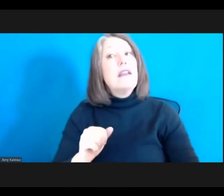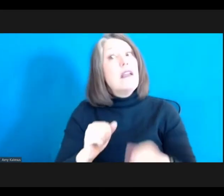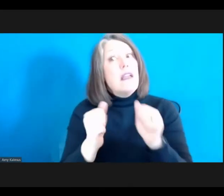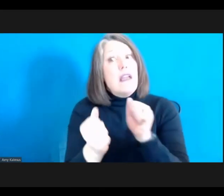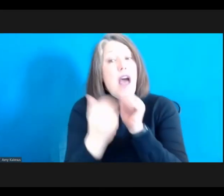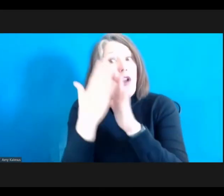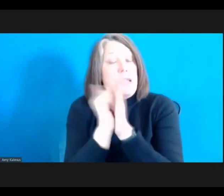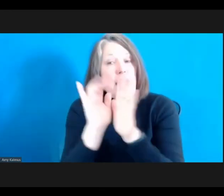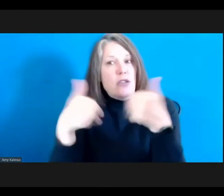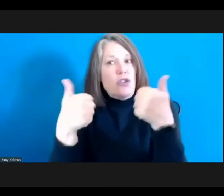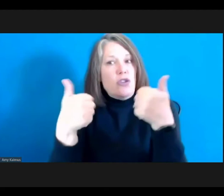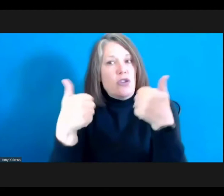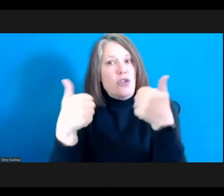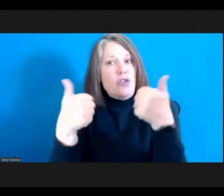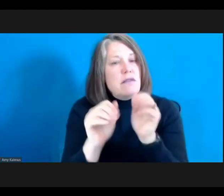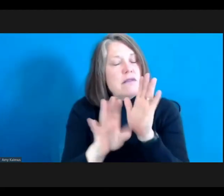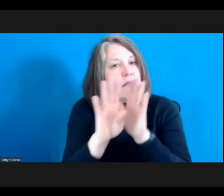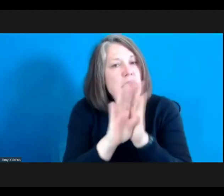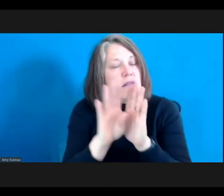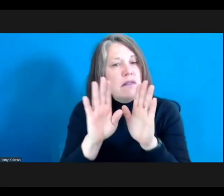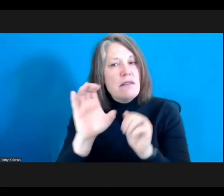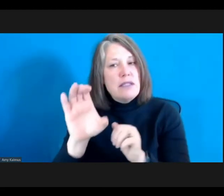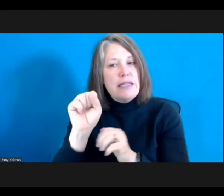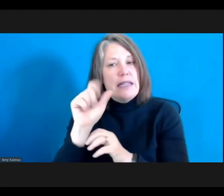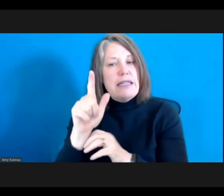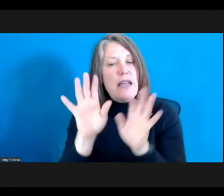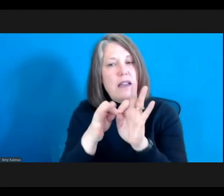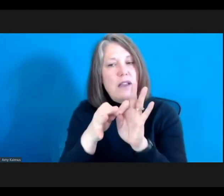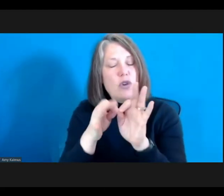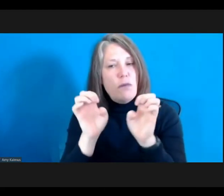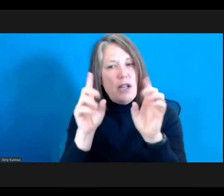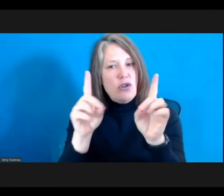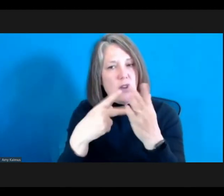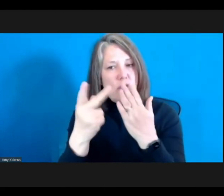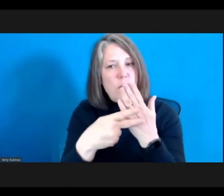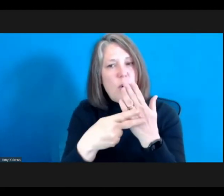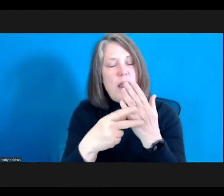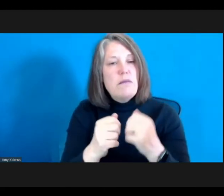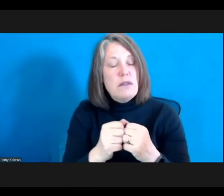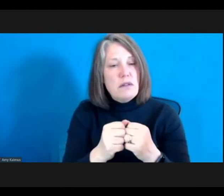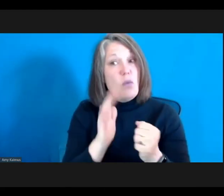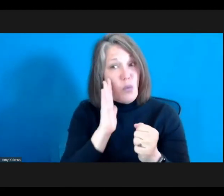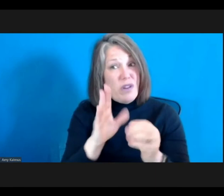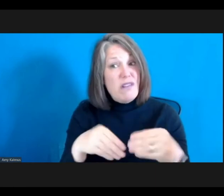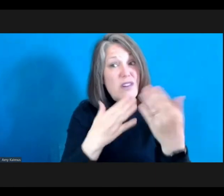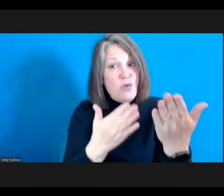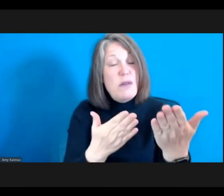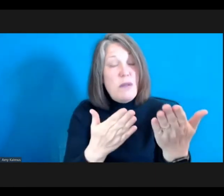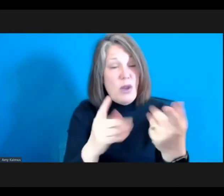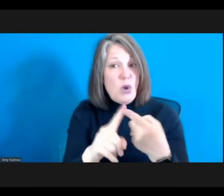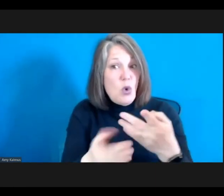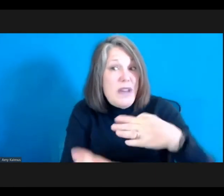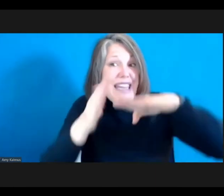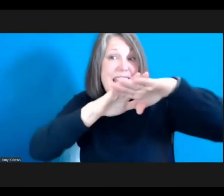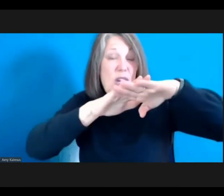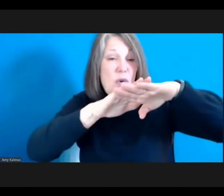this challenge and developing Chinese Sign Language interpreter educational programs would contribute to an increase